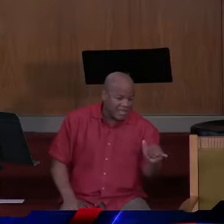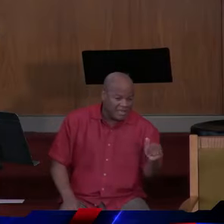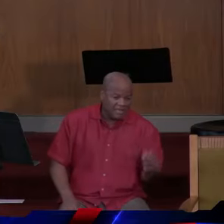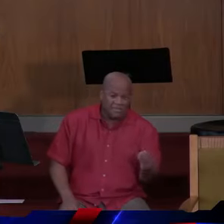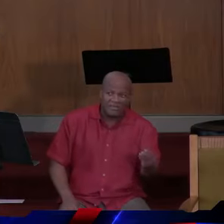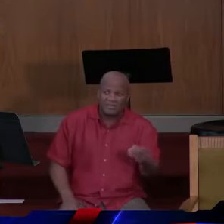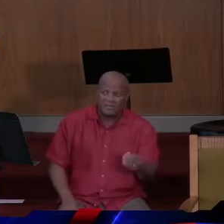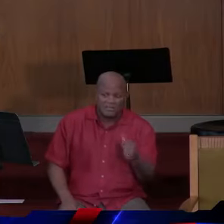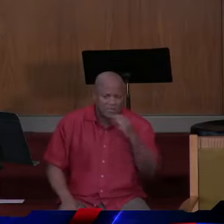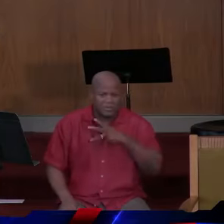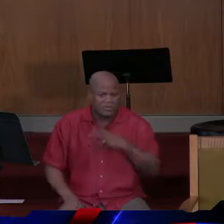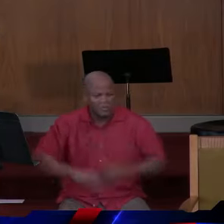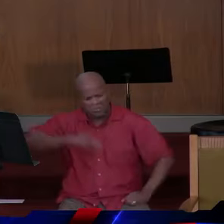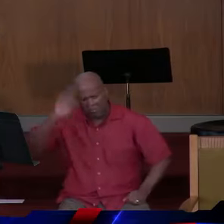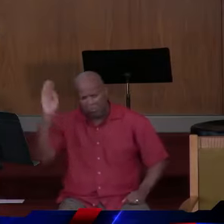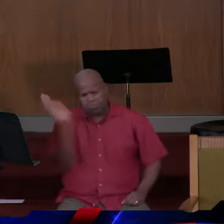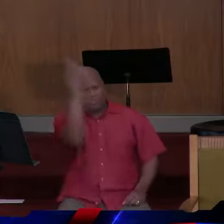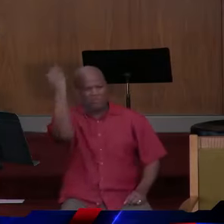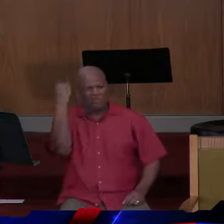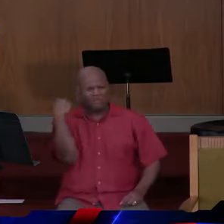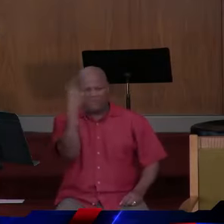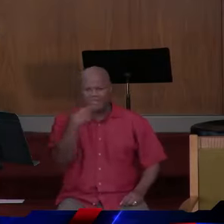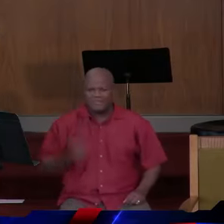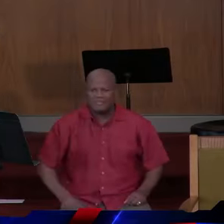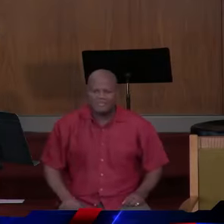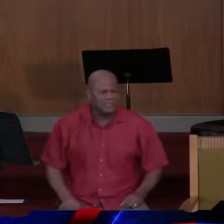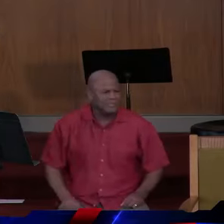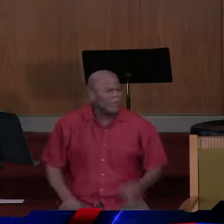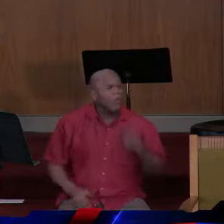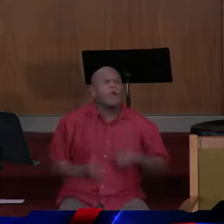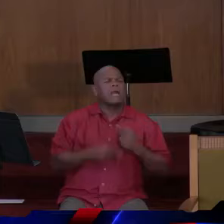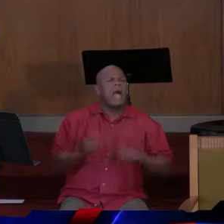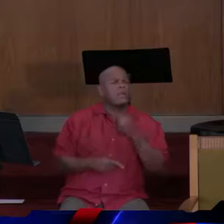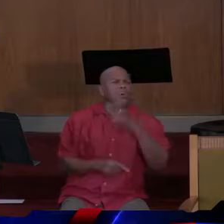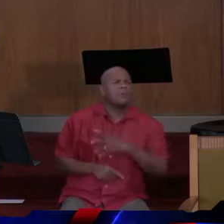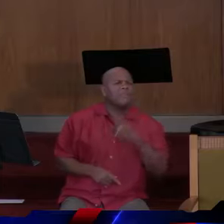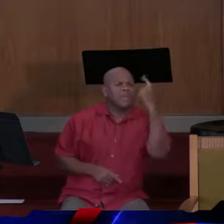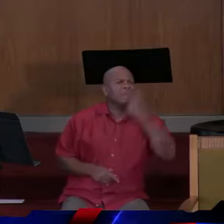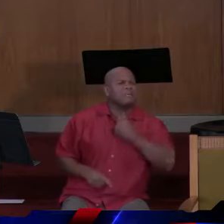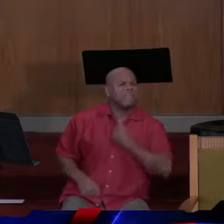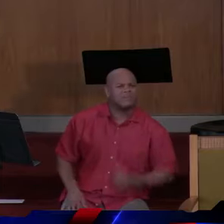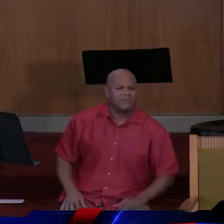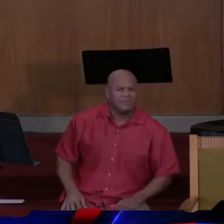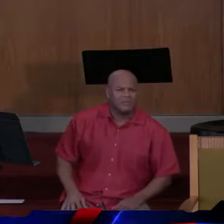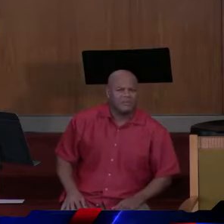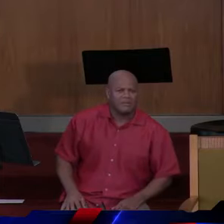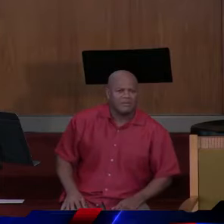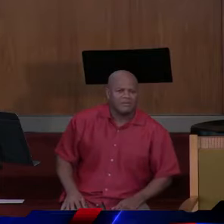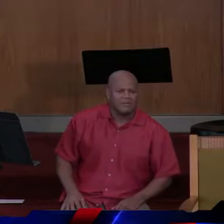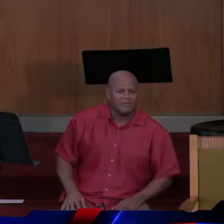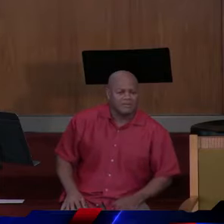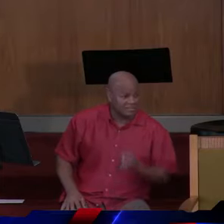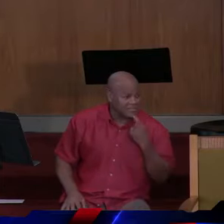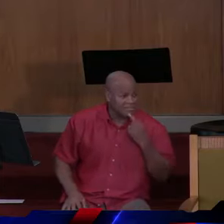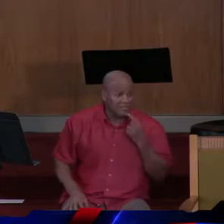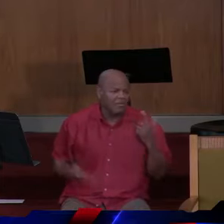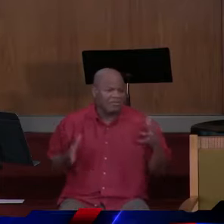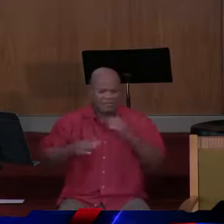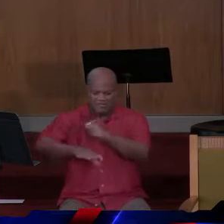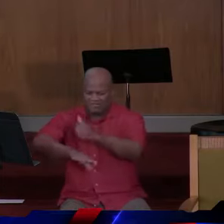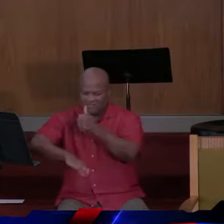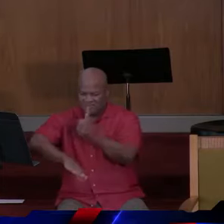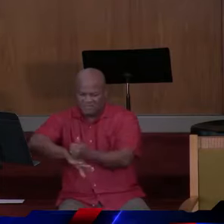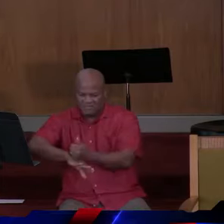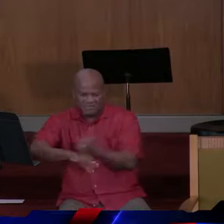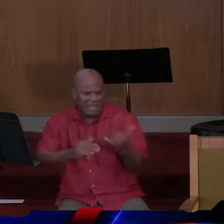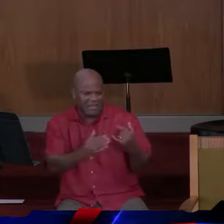proposal. She slaps him in the face, says, what kind of woman do you think I am? He says, we already established that.